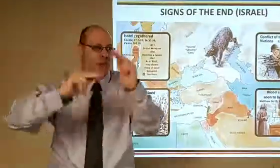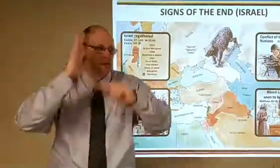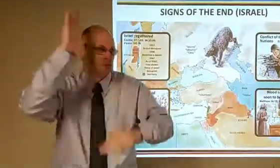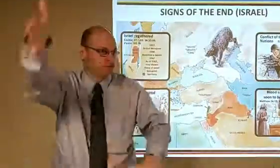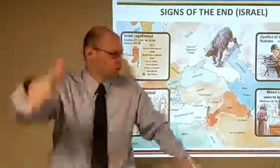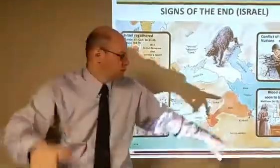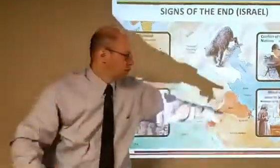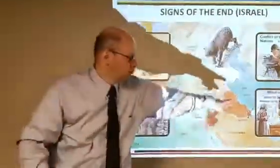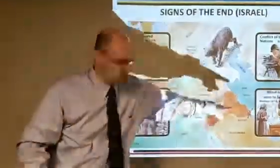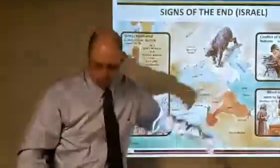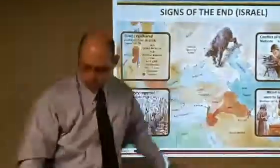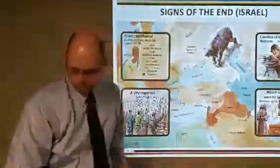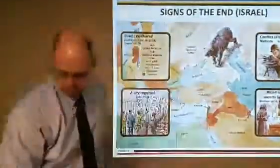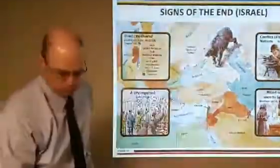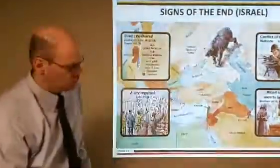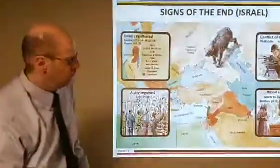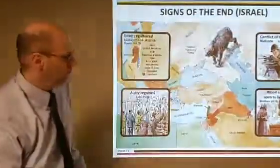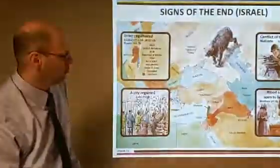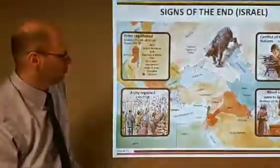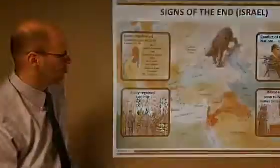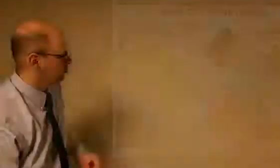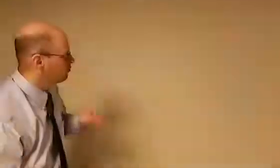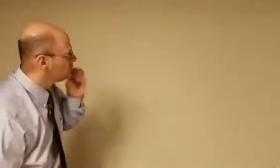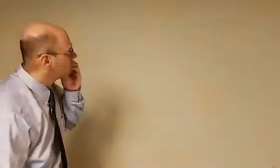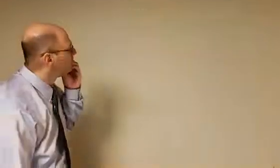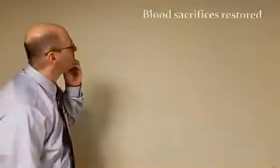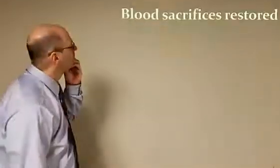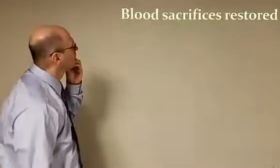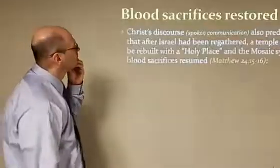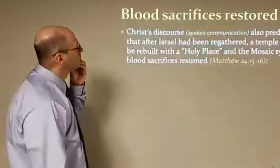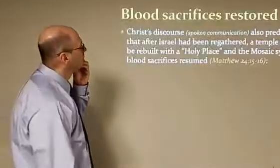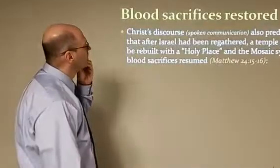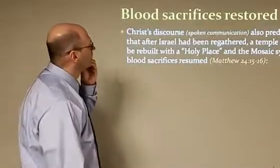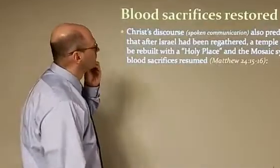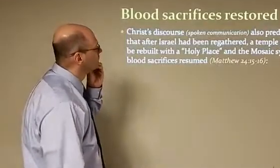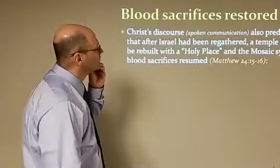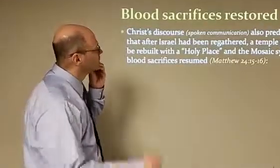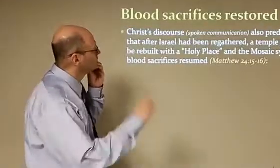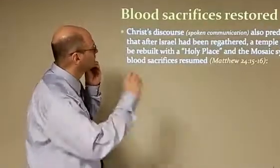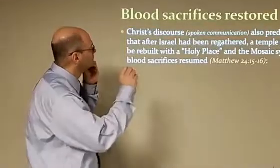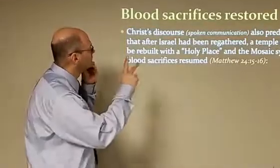Matthew 24:15, Revelation 11, 1 and 2 will talk about that.